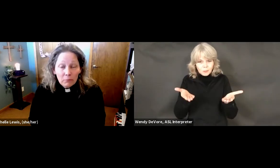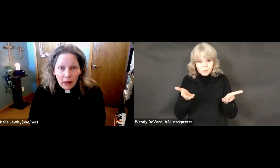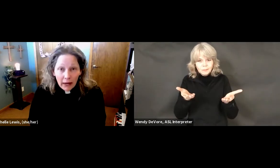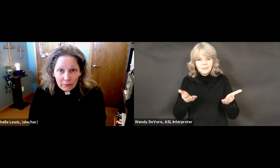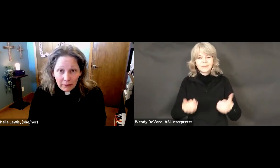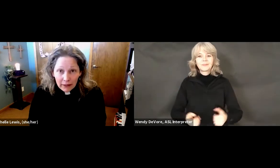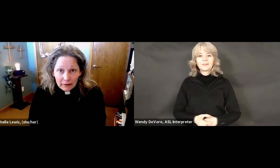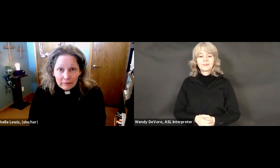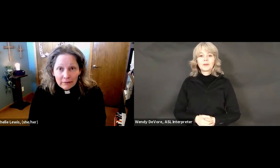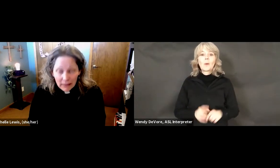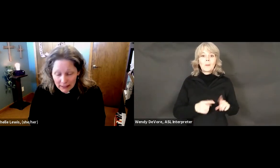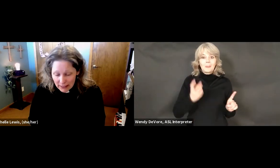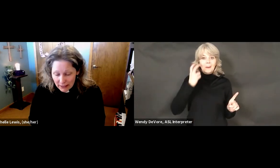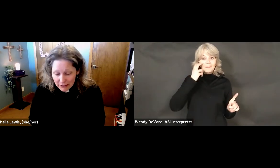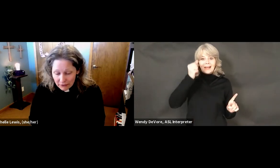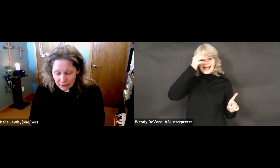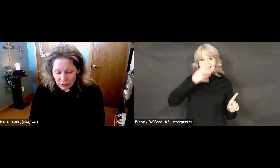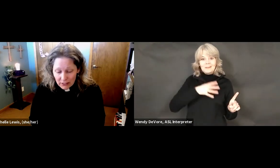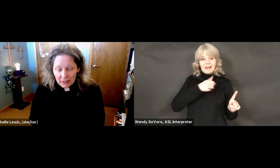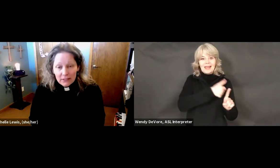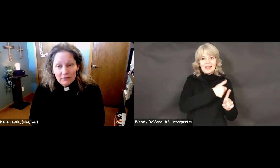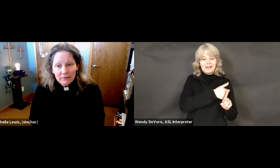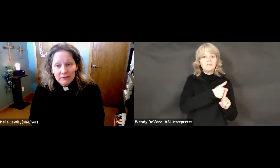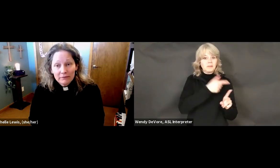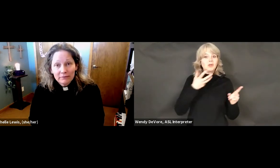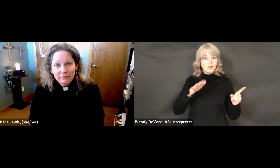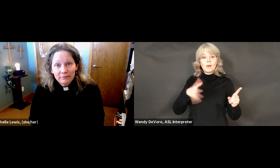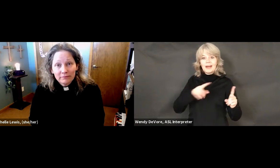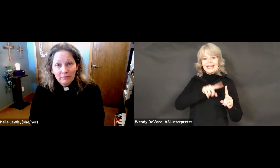The blind man has an answer for Jesus.